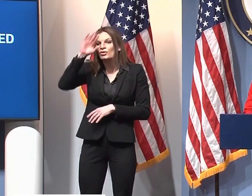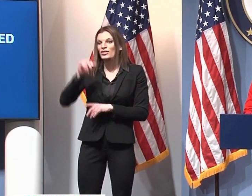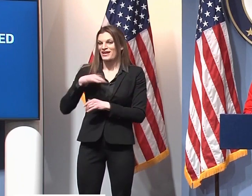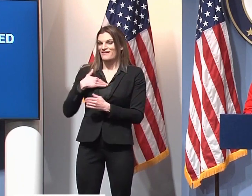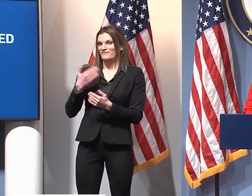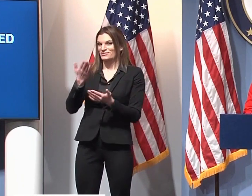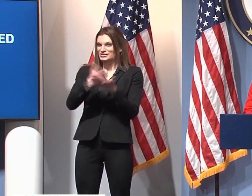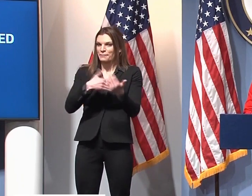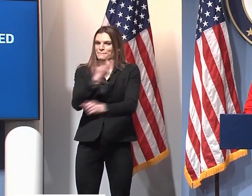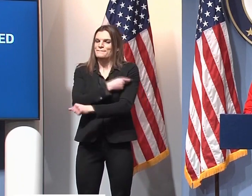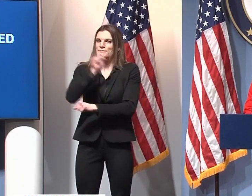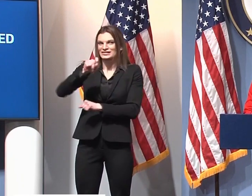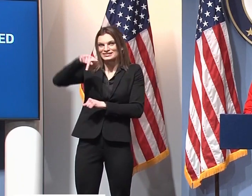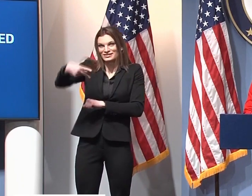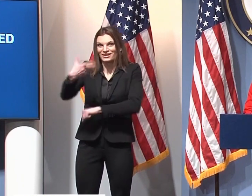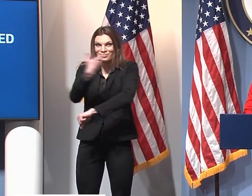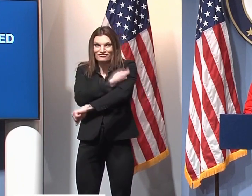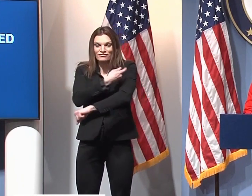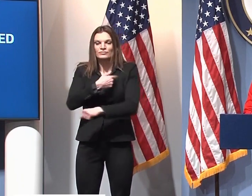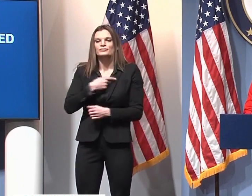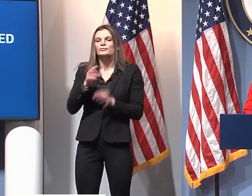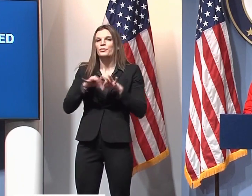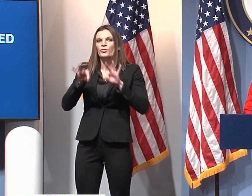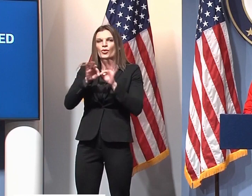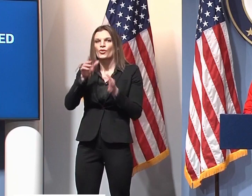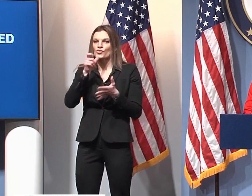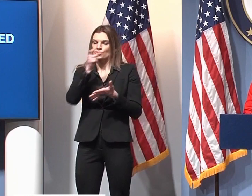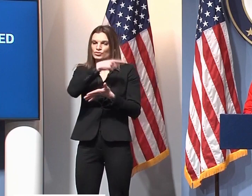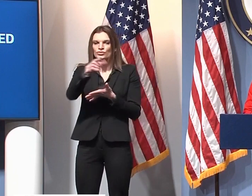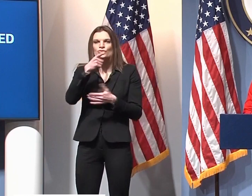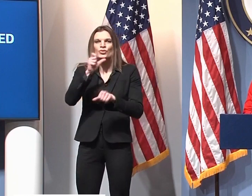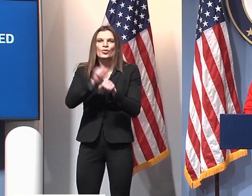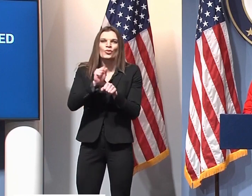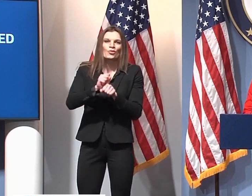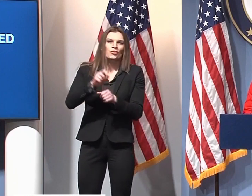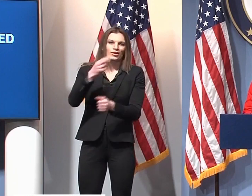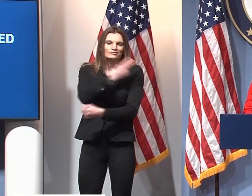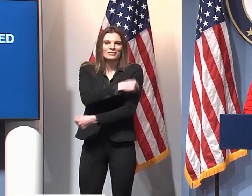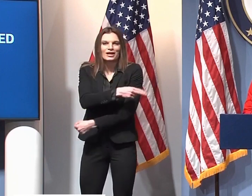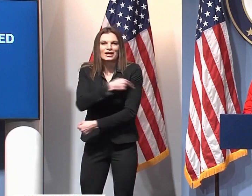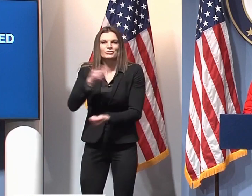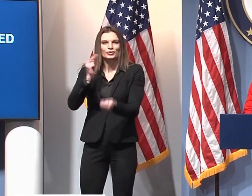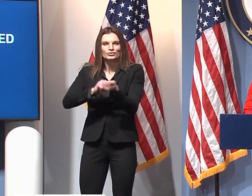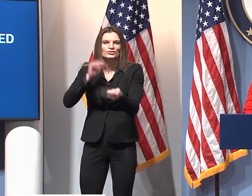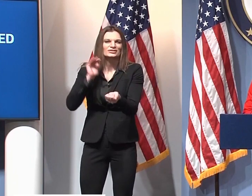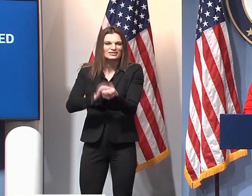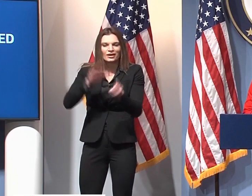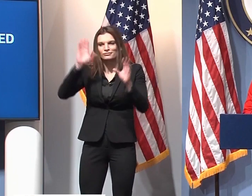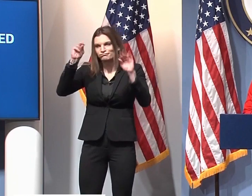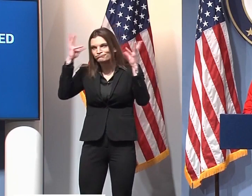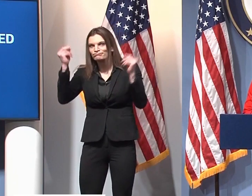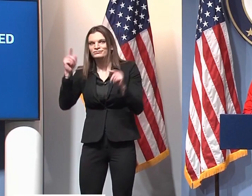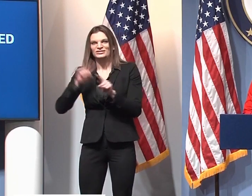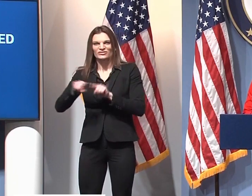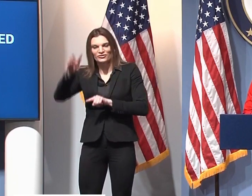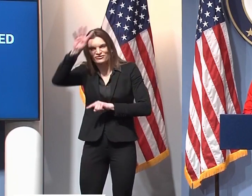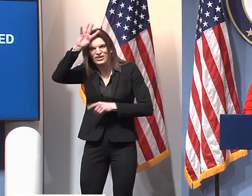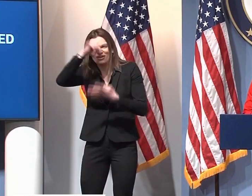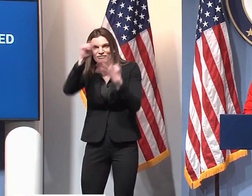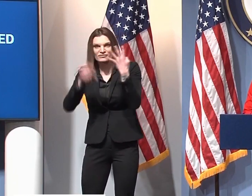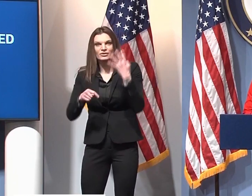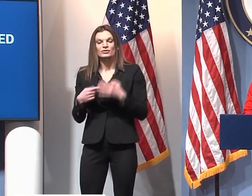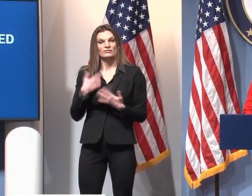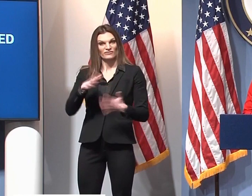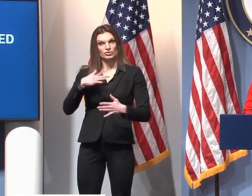workers, educators, veterans, and elderly population. Our goal remains 50,000 shots a day. We have hit that